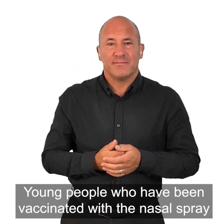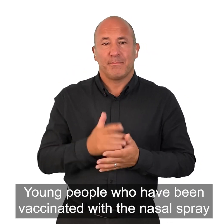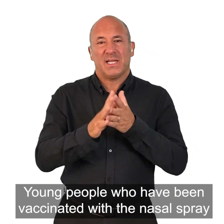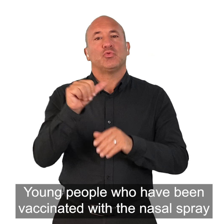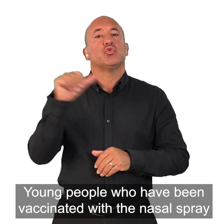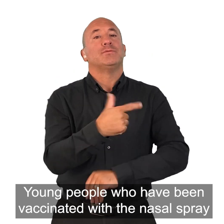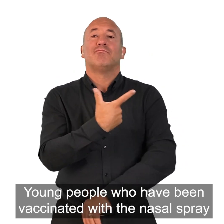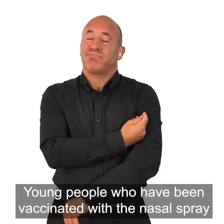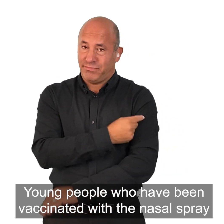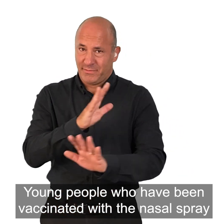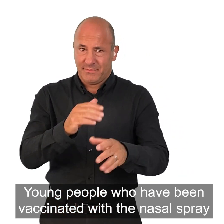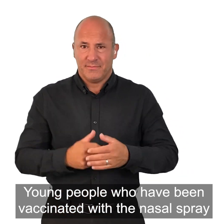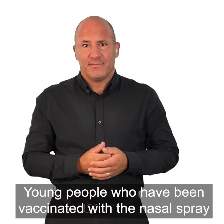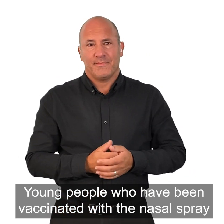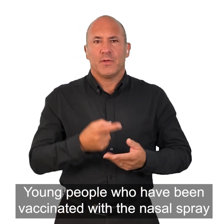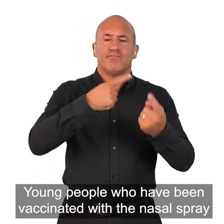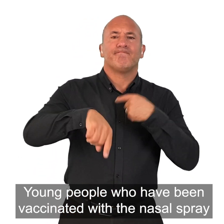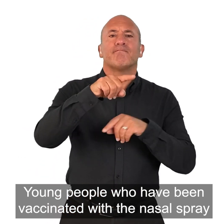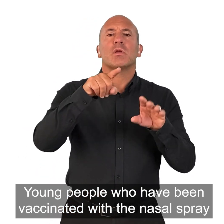Young people who have been vaccinated with the nasal spray